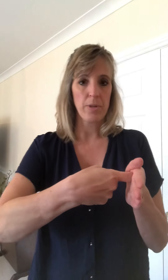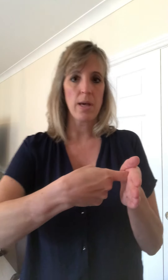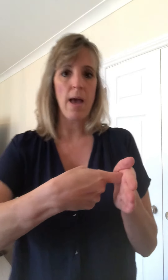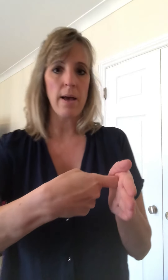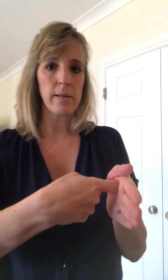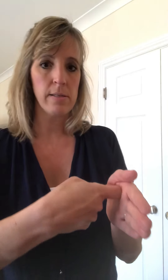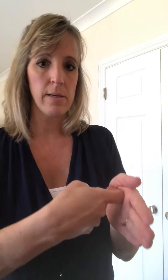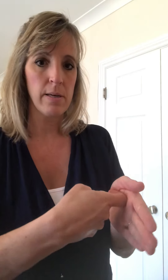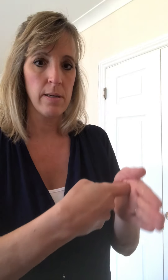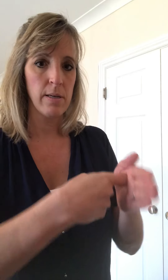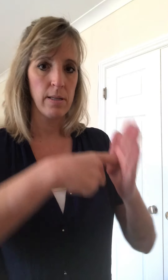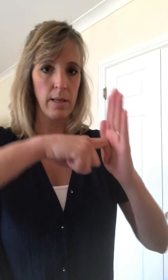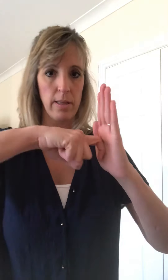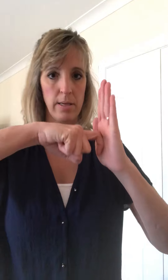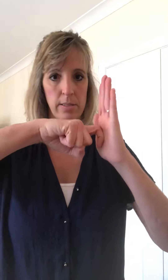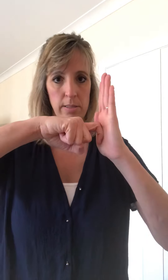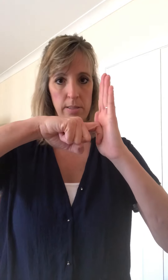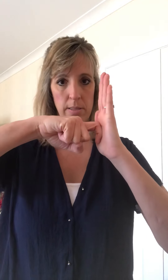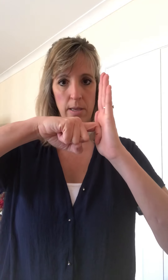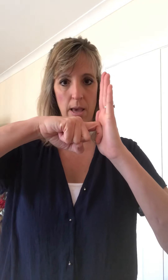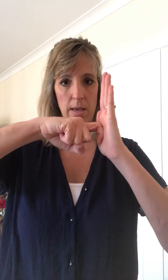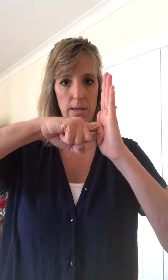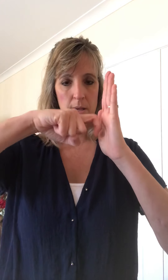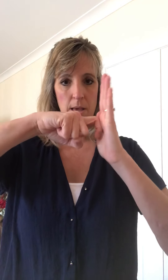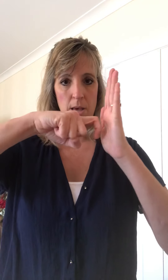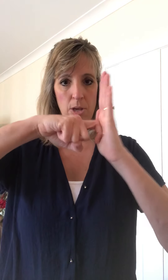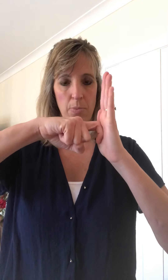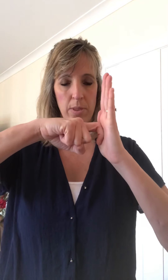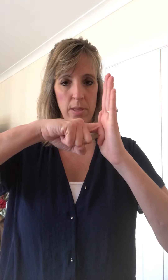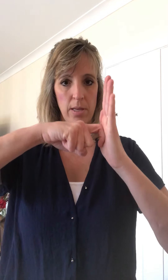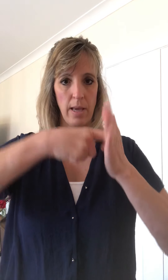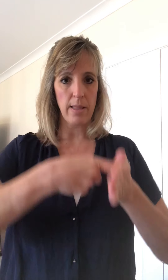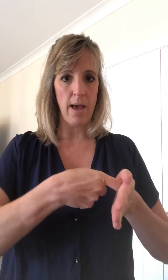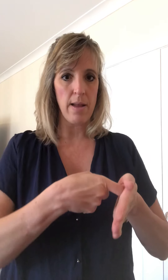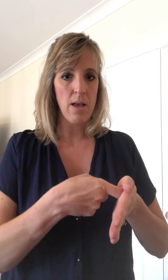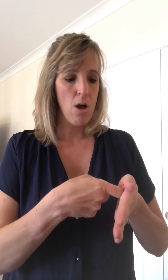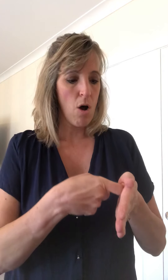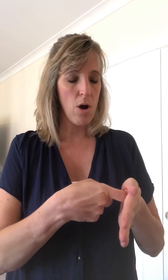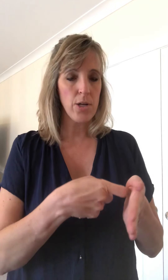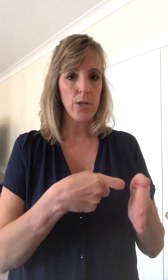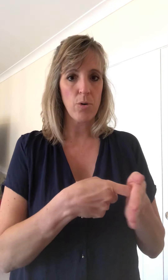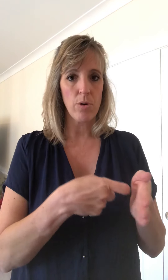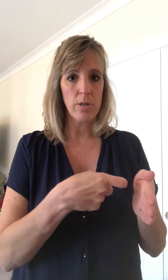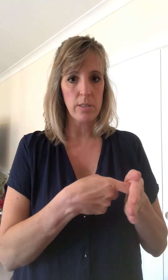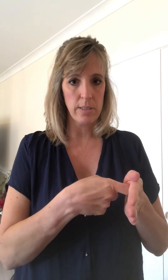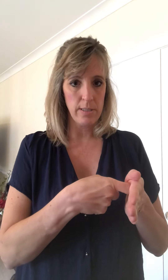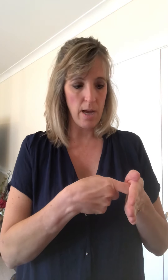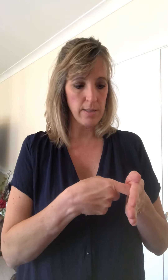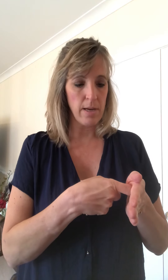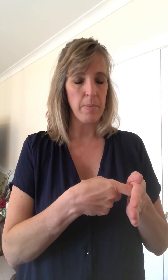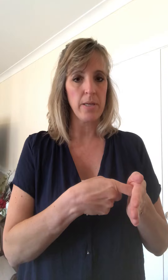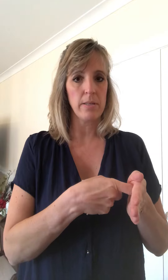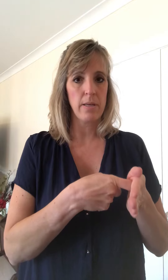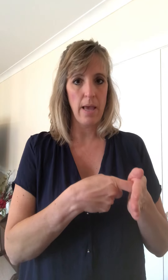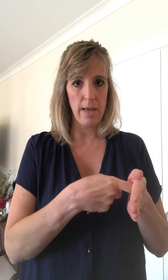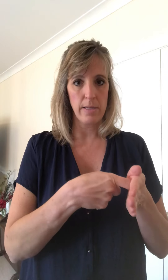the X like this, okay? You put it like that on your non-dominant hand